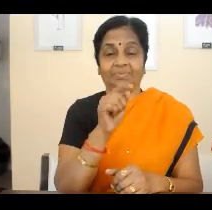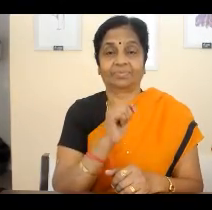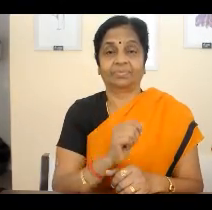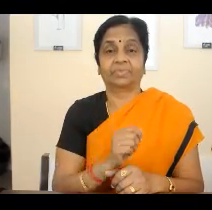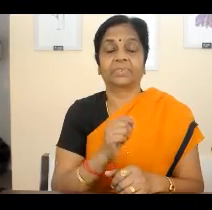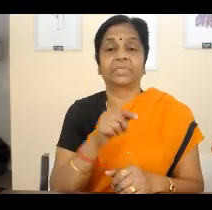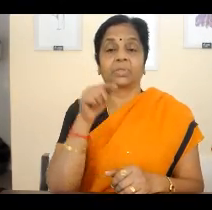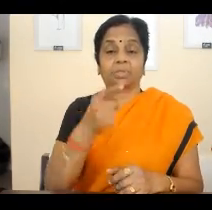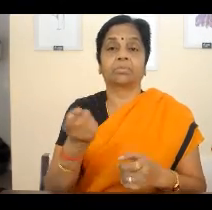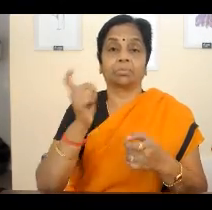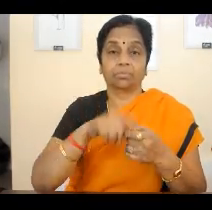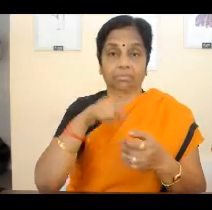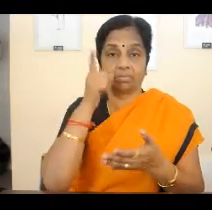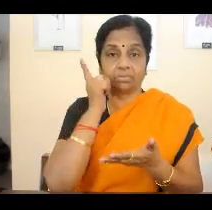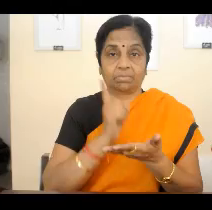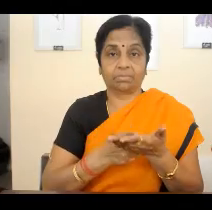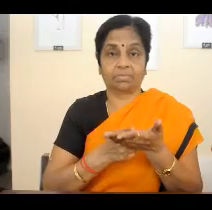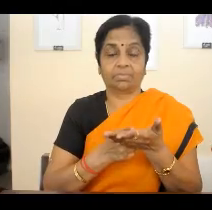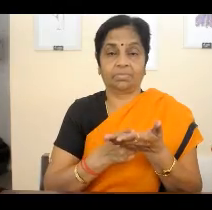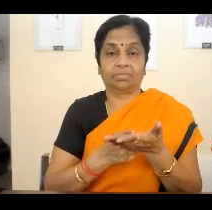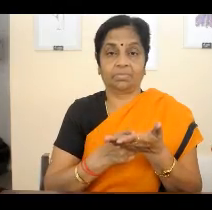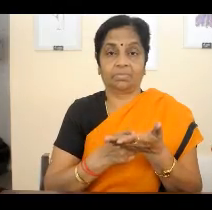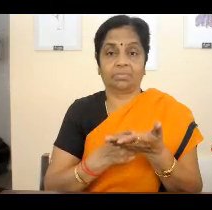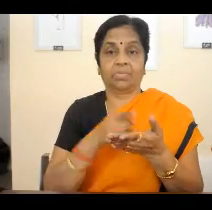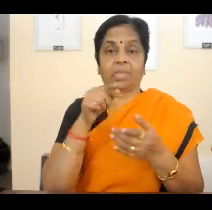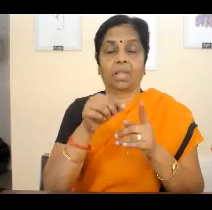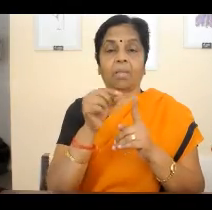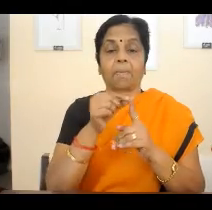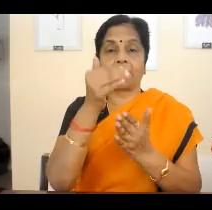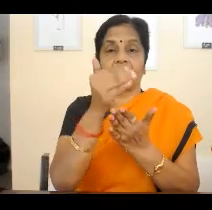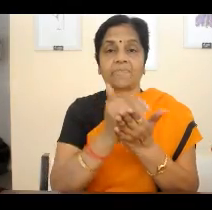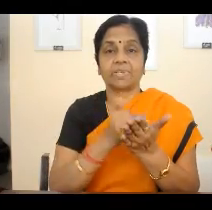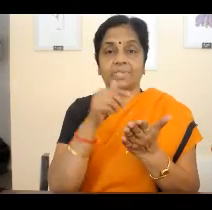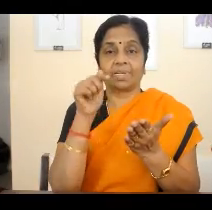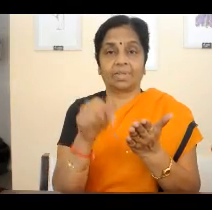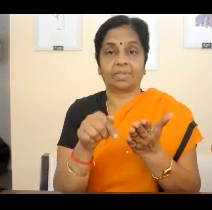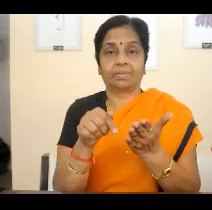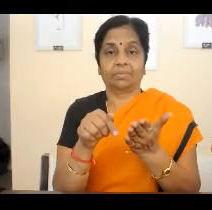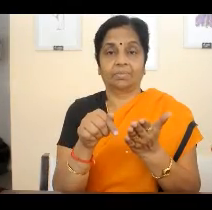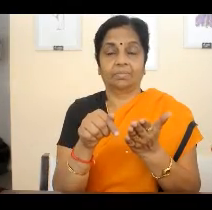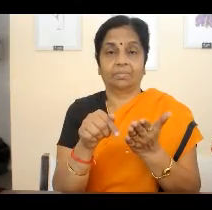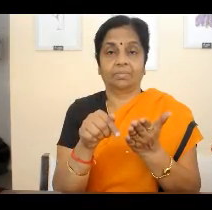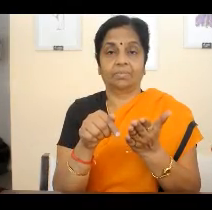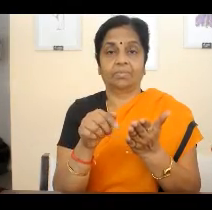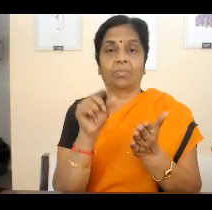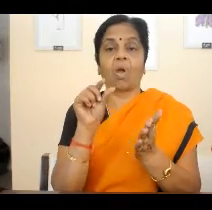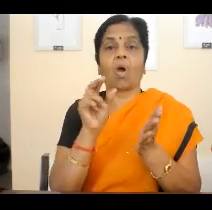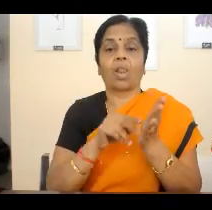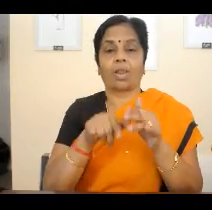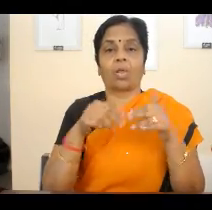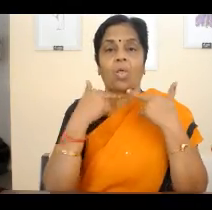should be included in the provisions under this law.